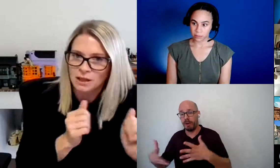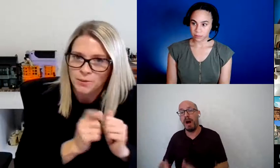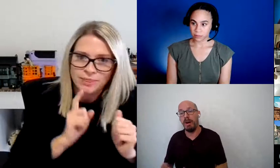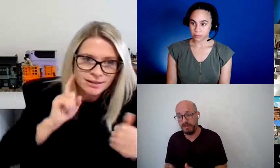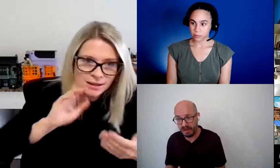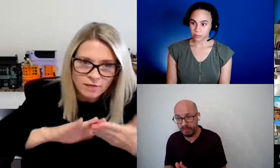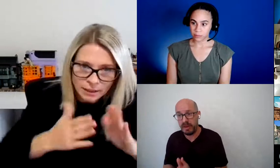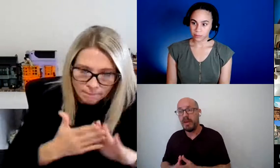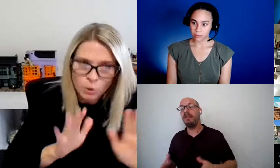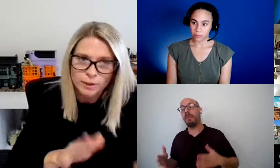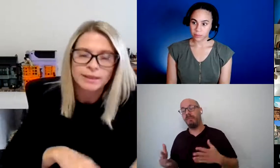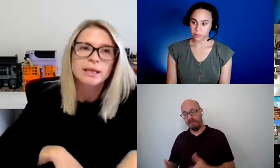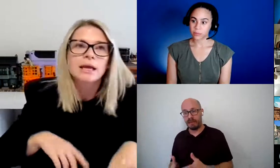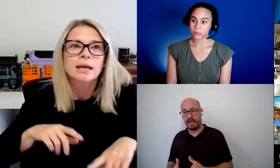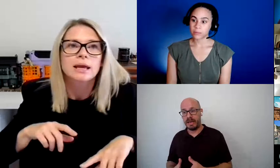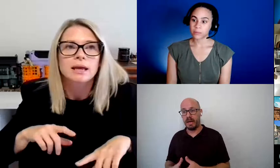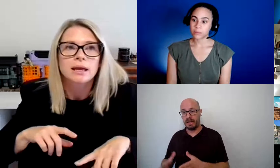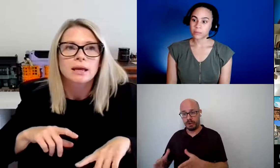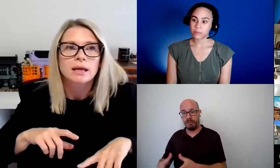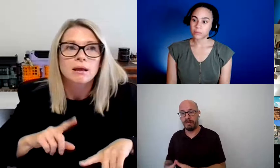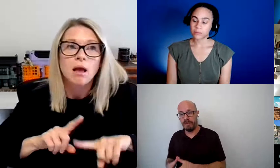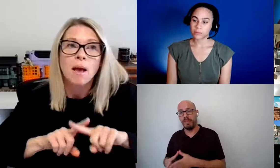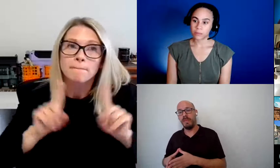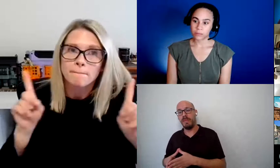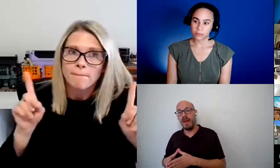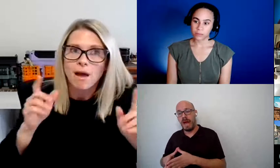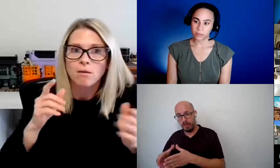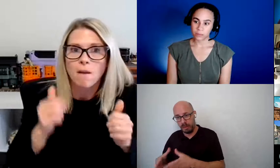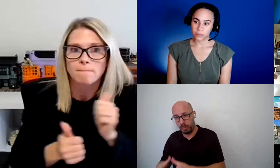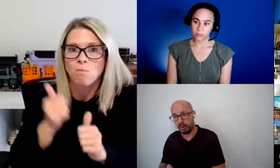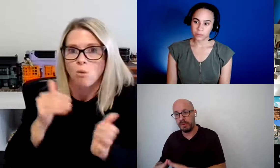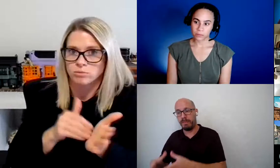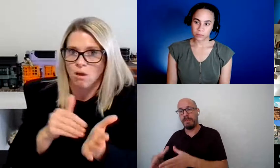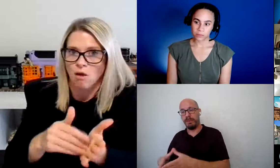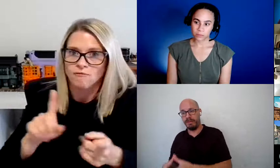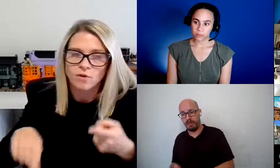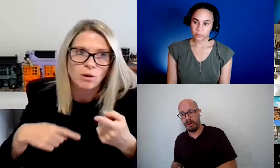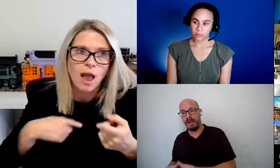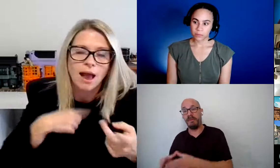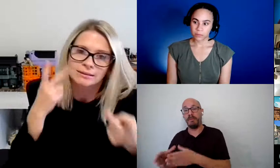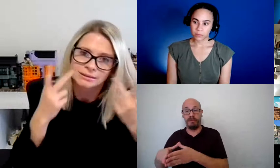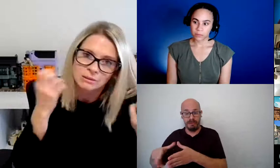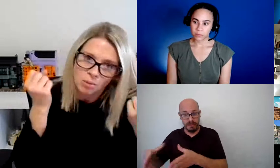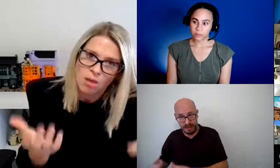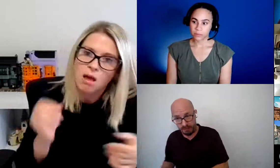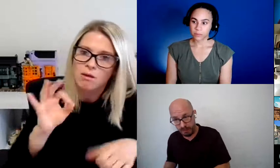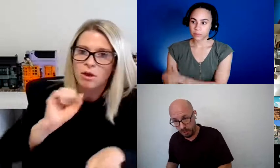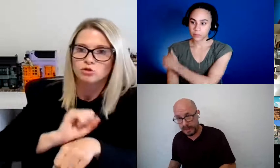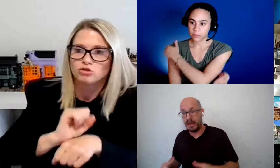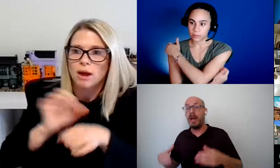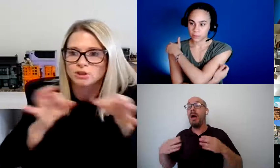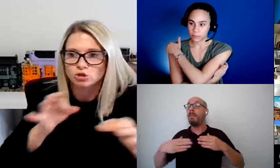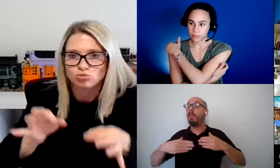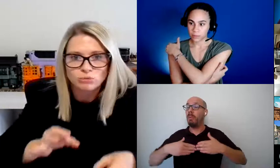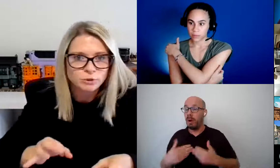policies, specifically in terms of how they work with people with disabilities, specifically with the deaf community. But